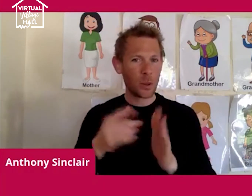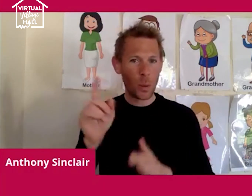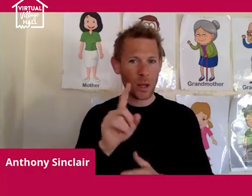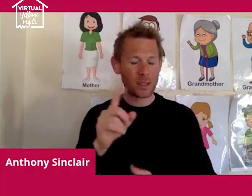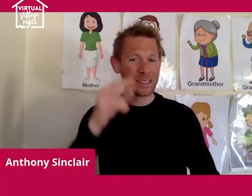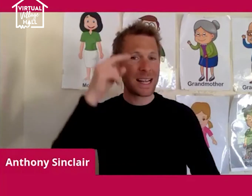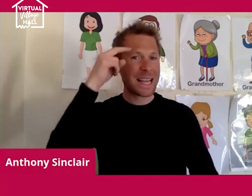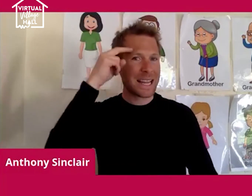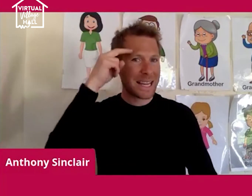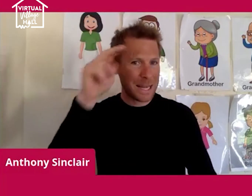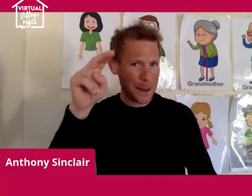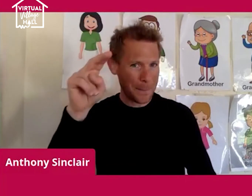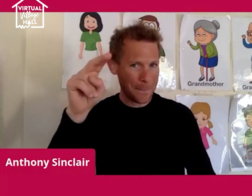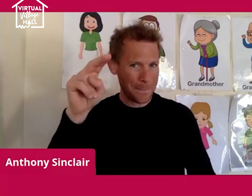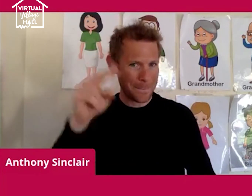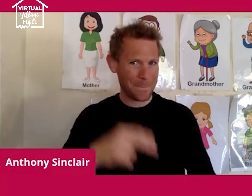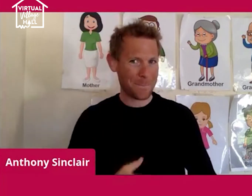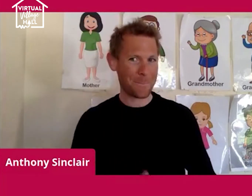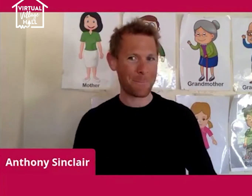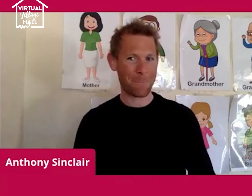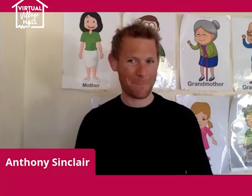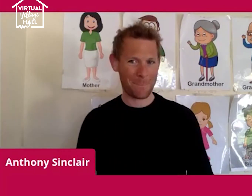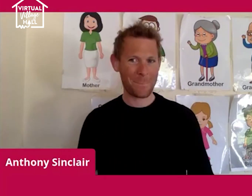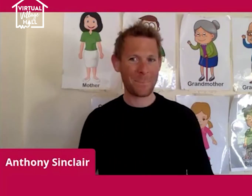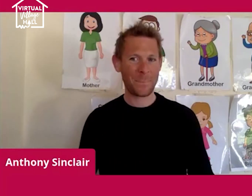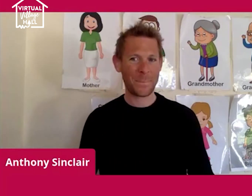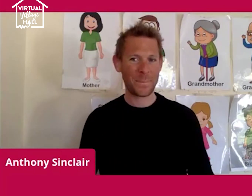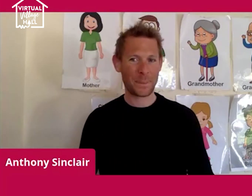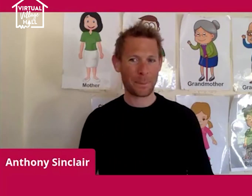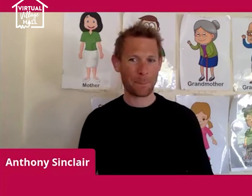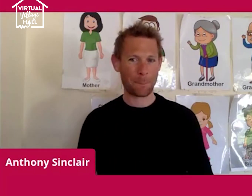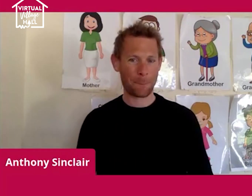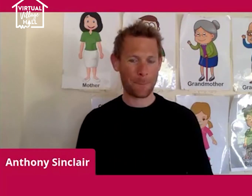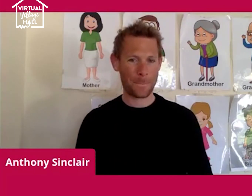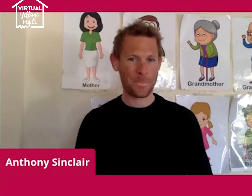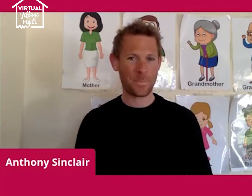So now I want to add in a little bit with names.